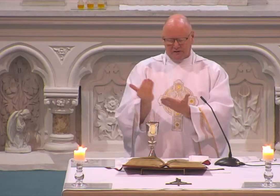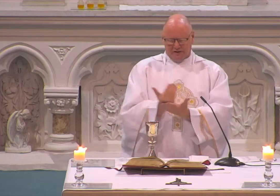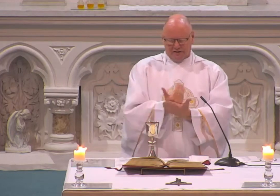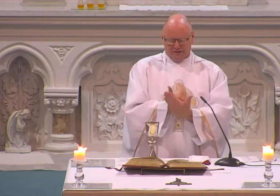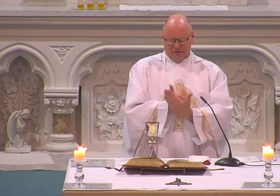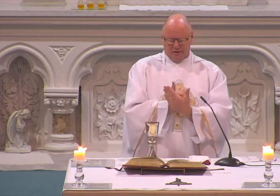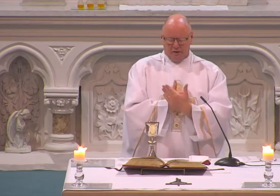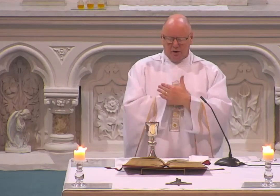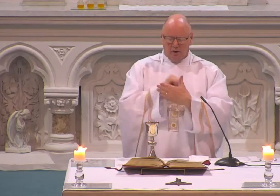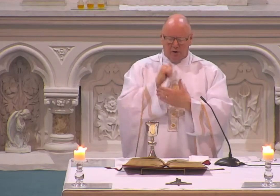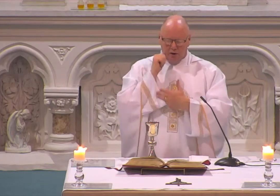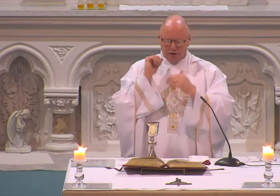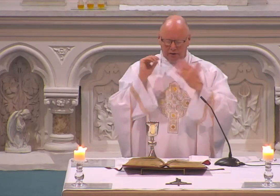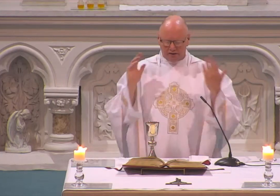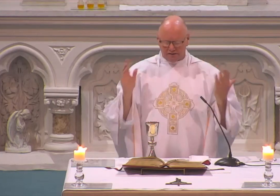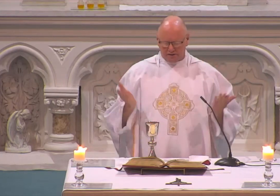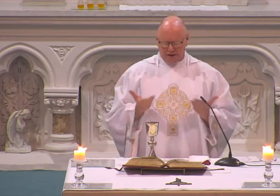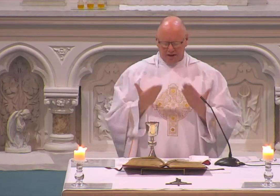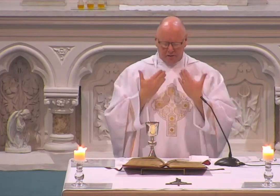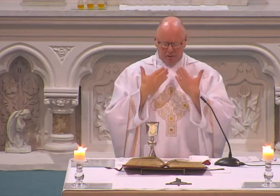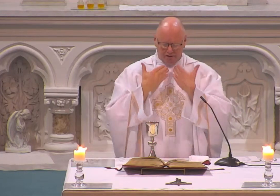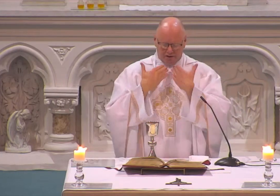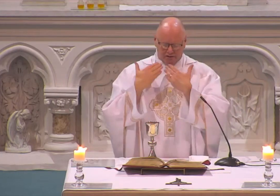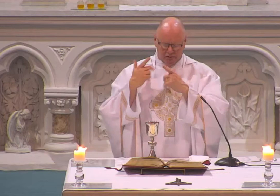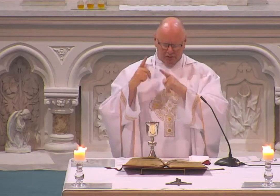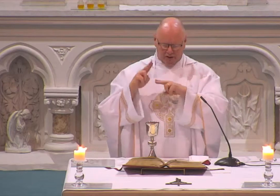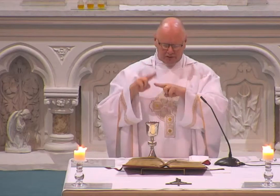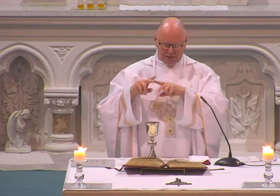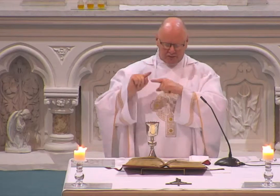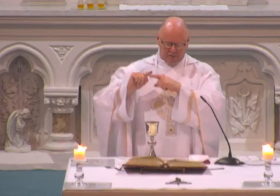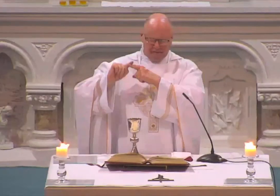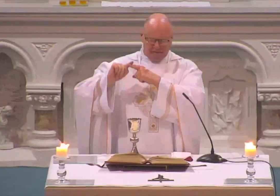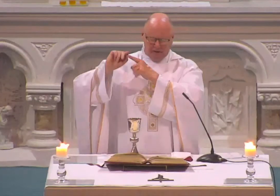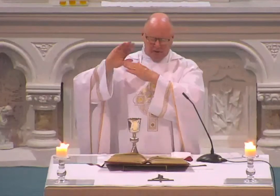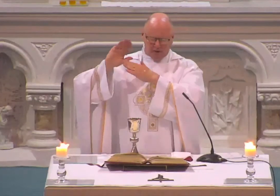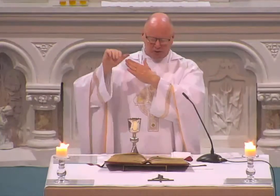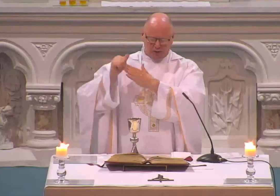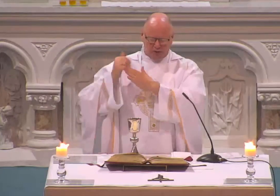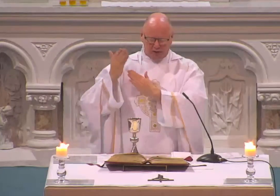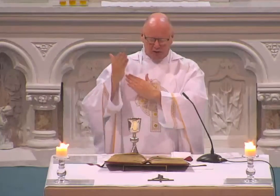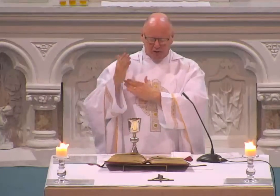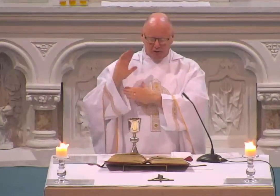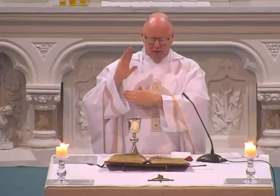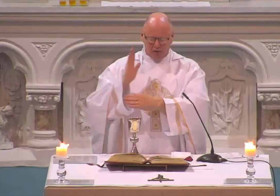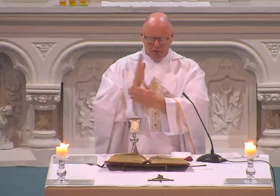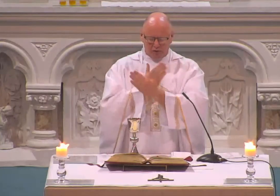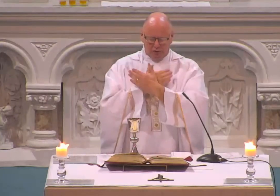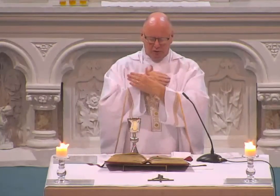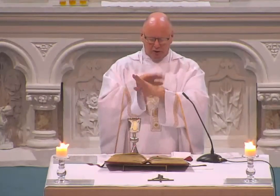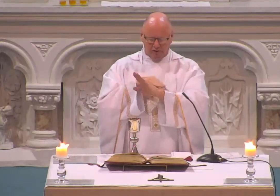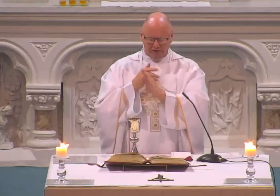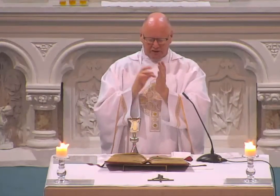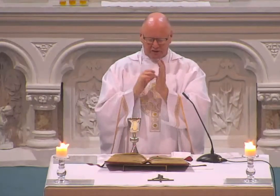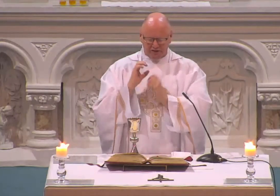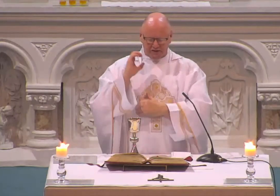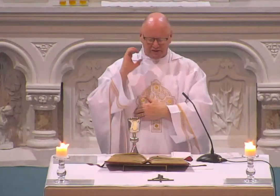salvation, always and everywhere to give you thanks, Father most holy, through your beloved Son, Jesus